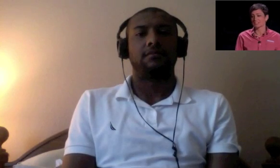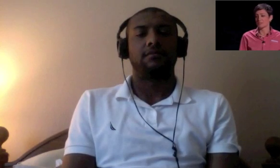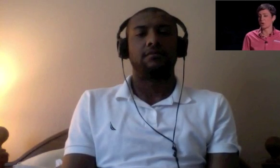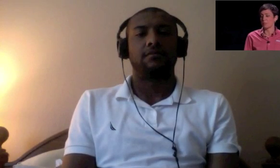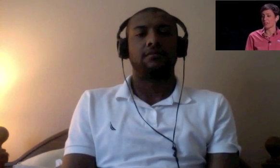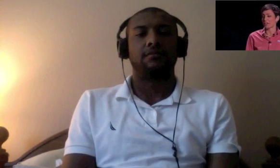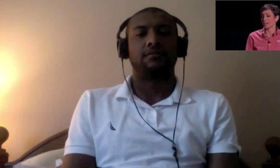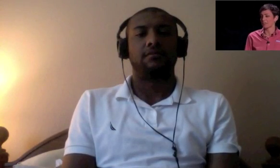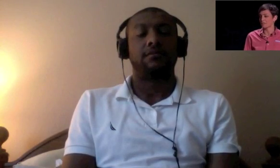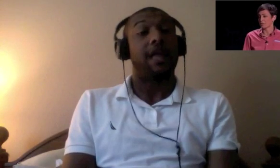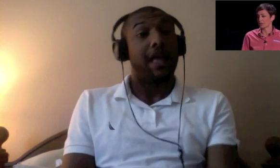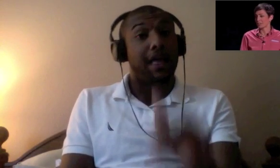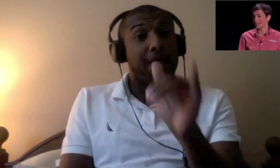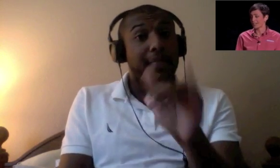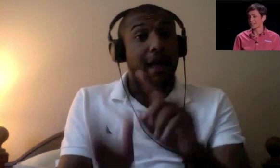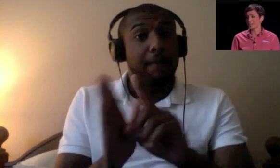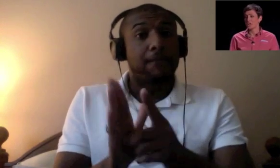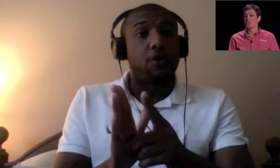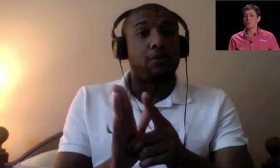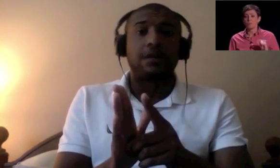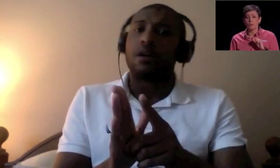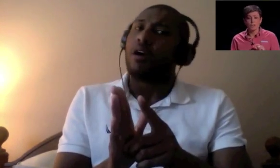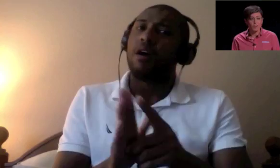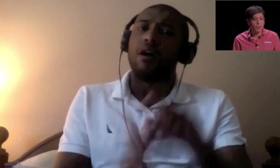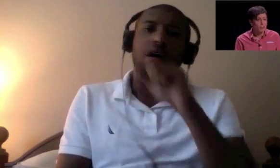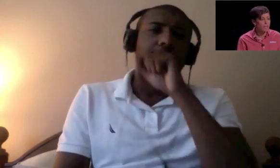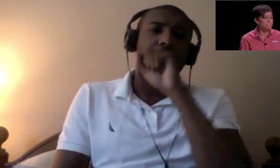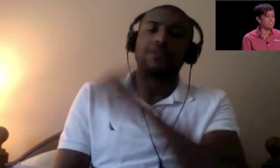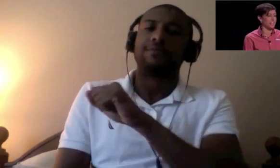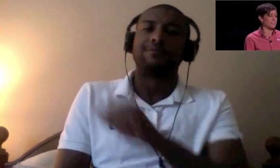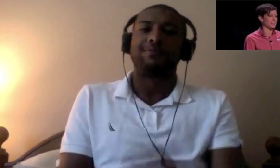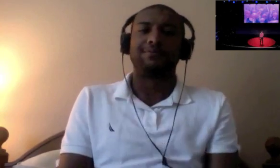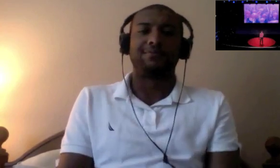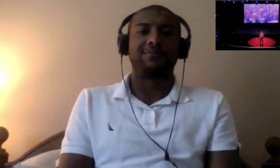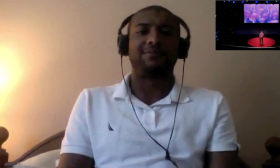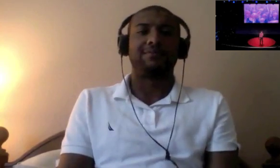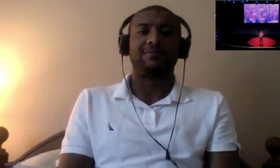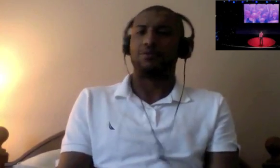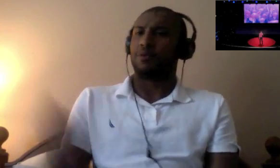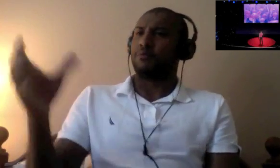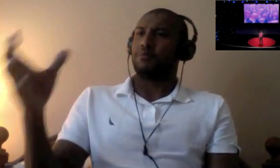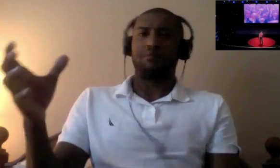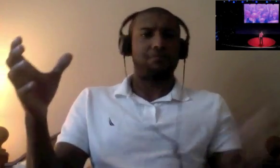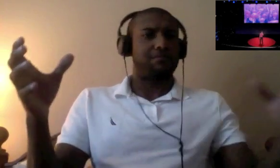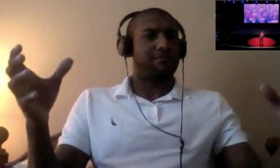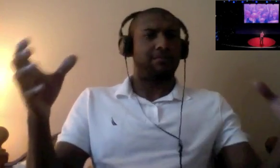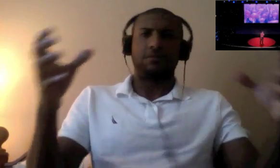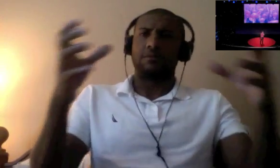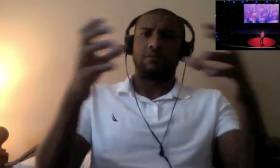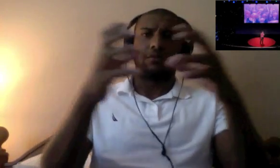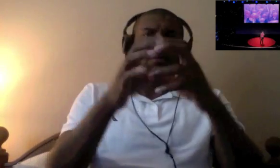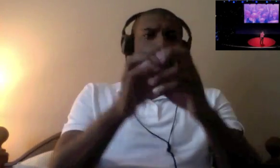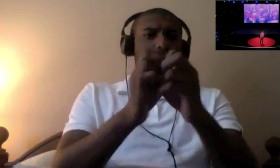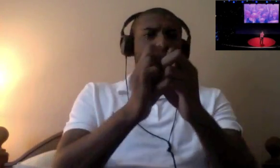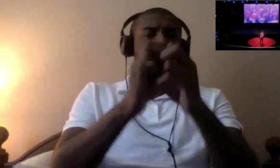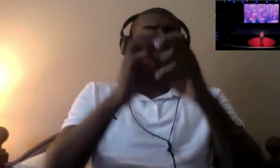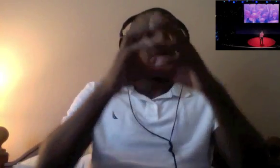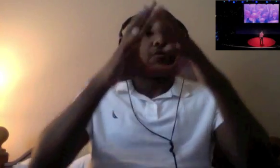This is the moment that I live for in lighting. The moment where it all comes together and we get a world that we can believe